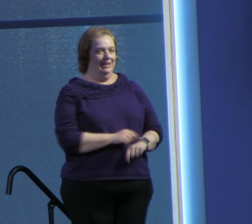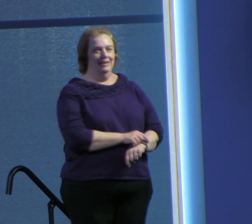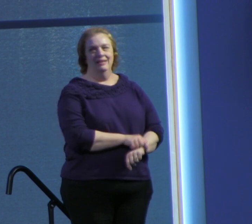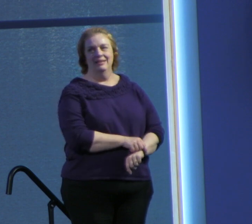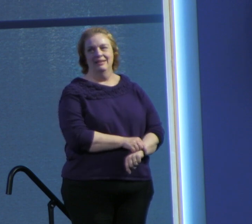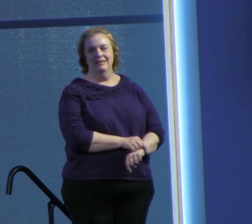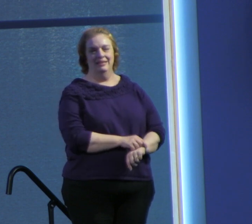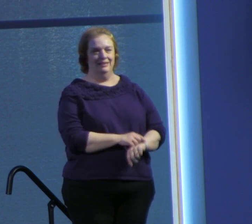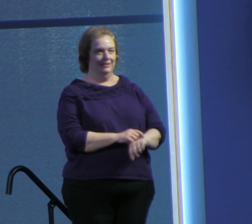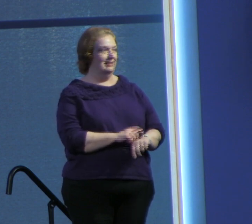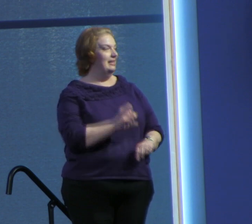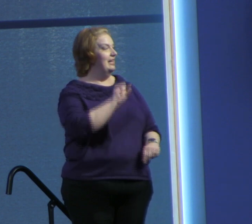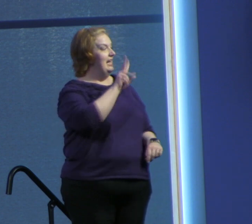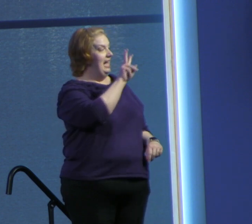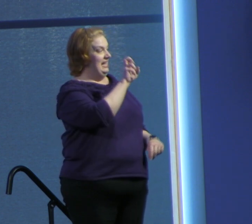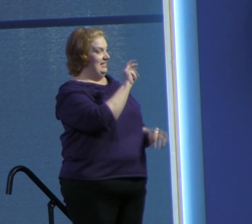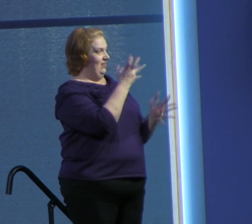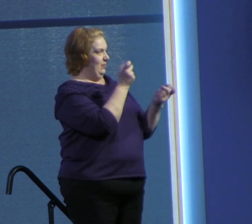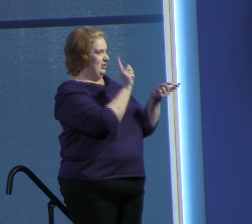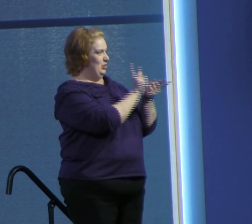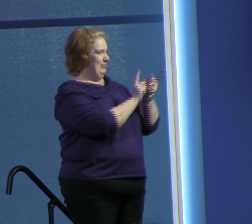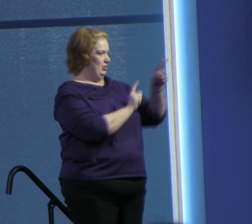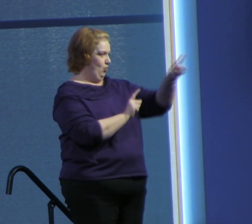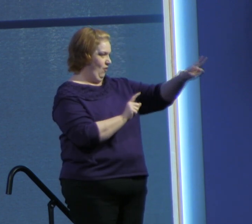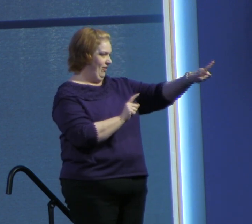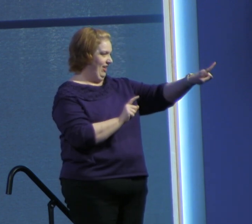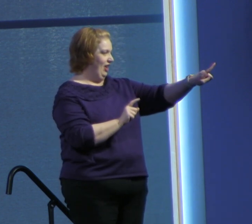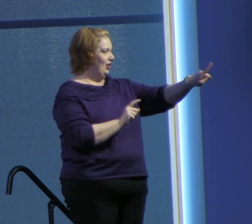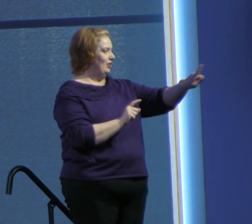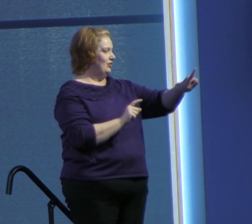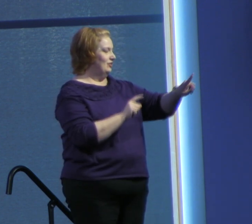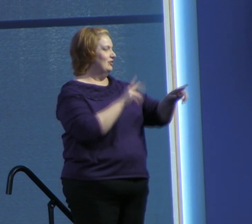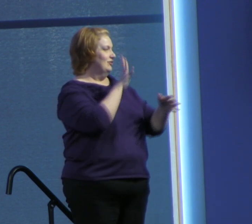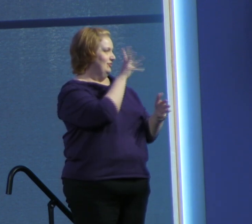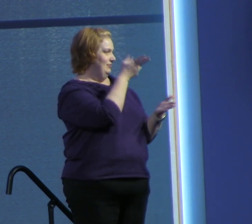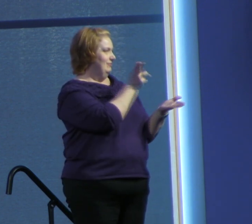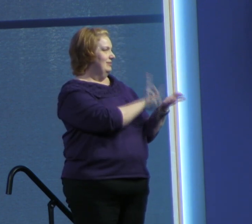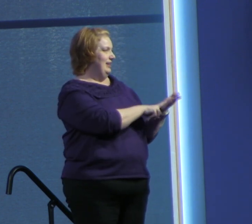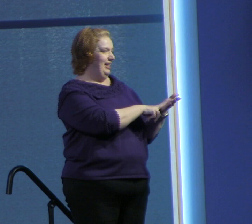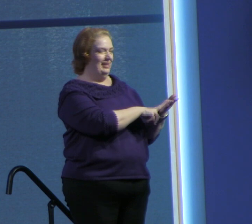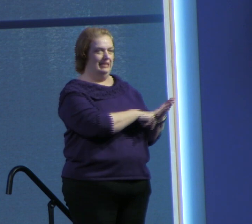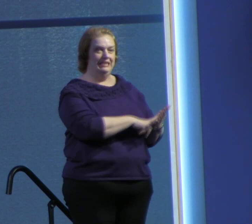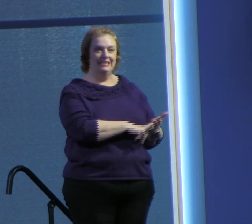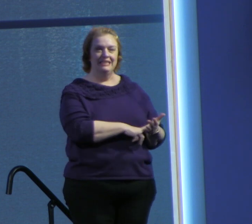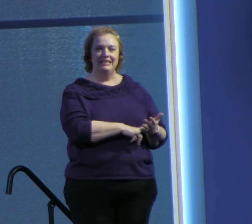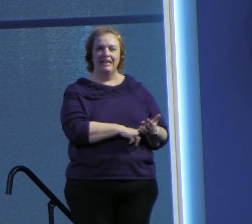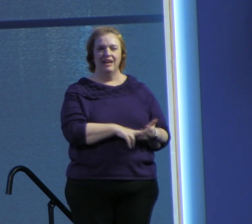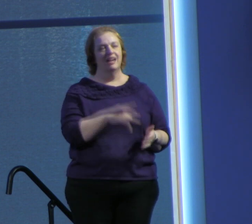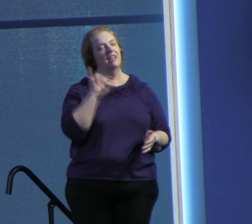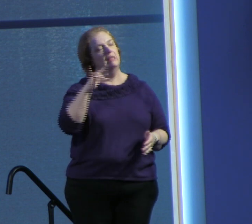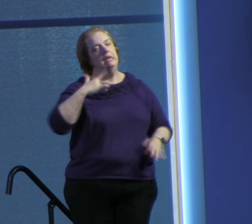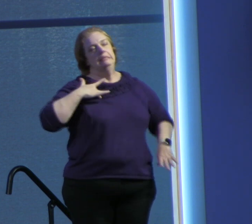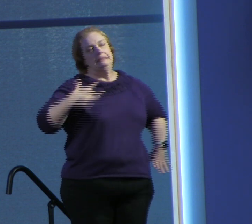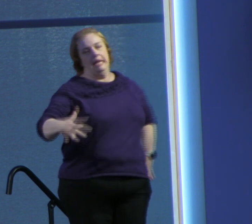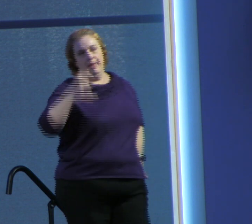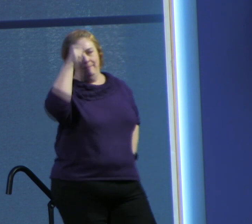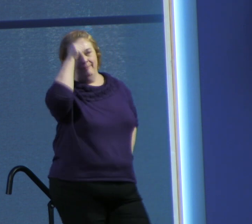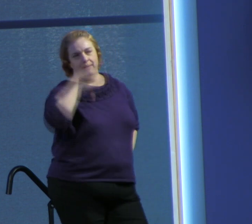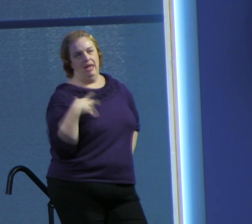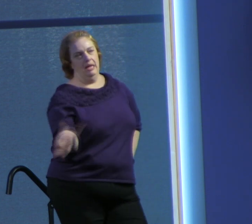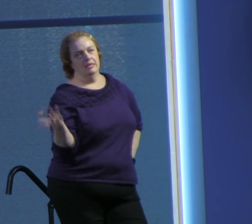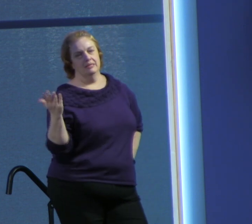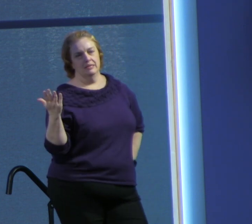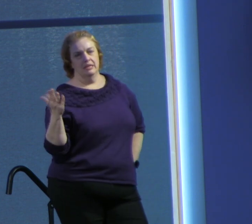Sven would like to meet you over at the story booth right over here. Isn't that just like a guy